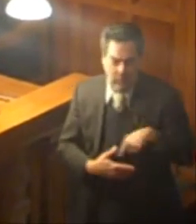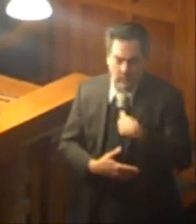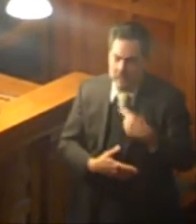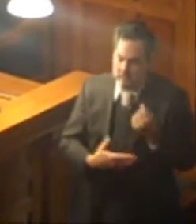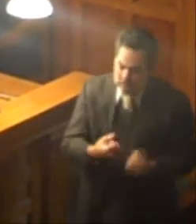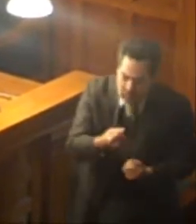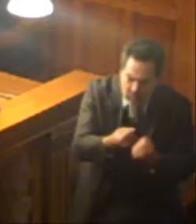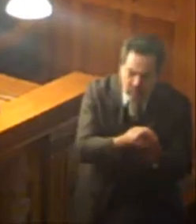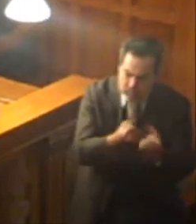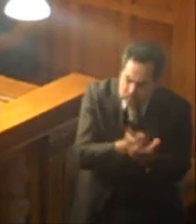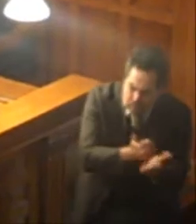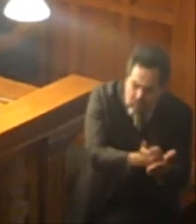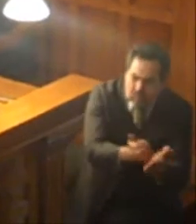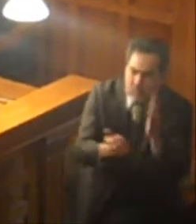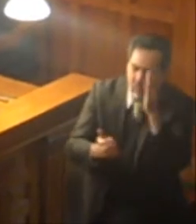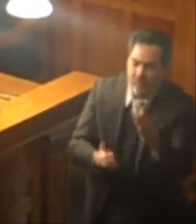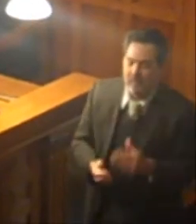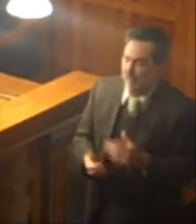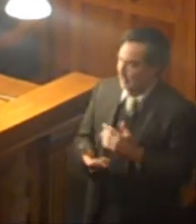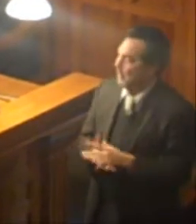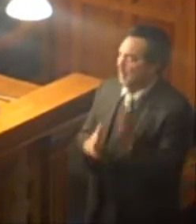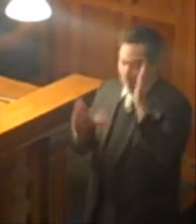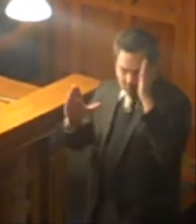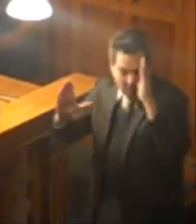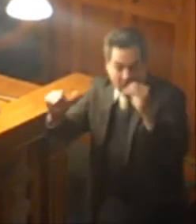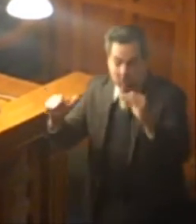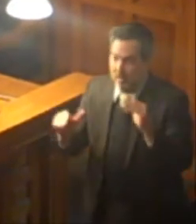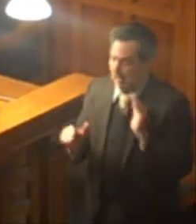to be more business friendly,